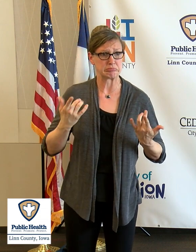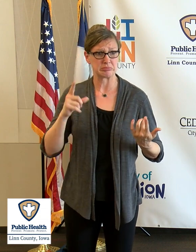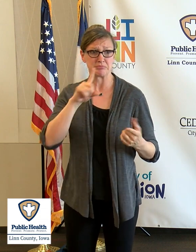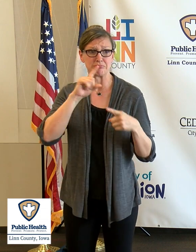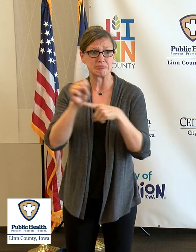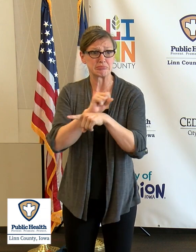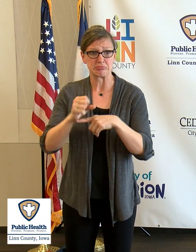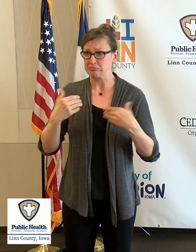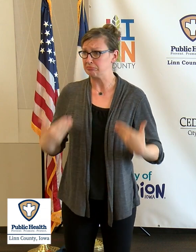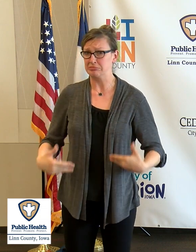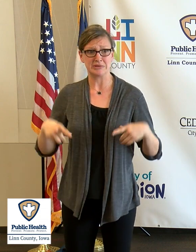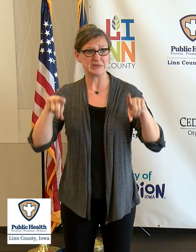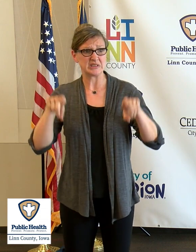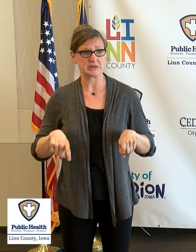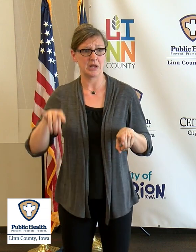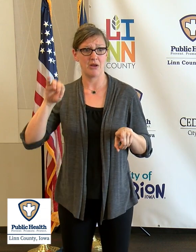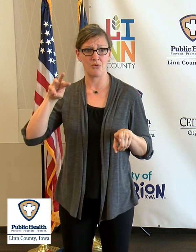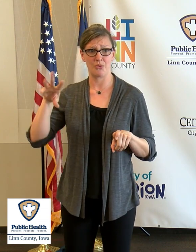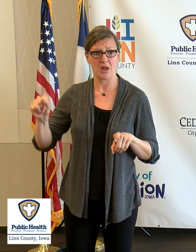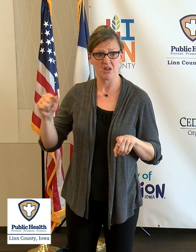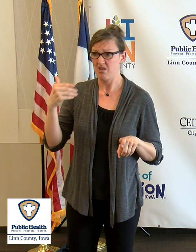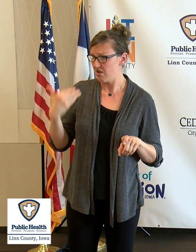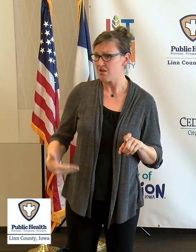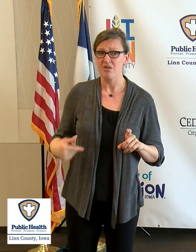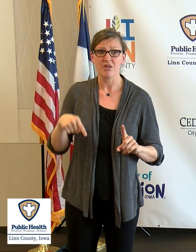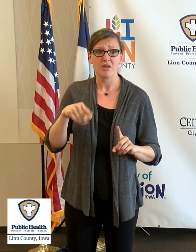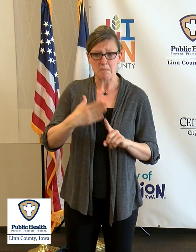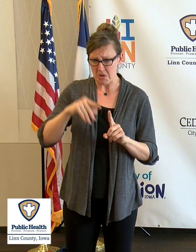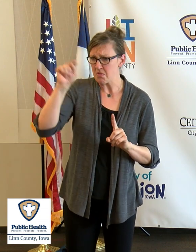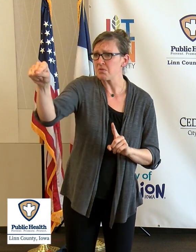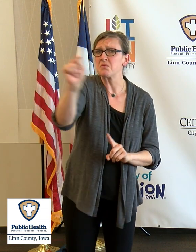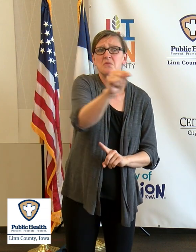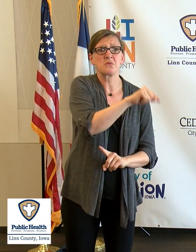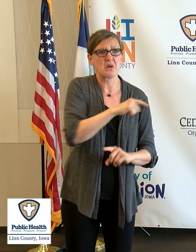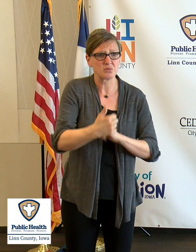indicates that some Linn County residents should